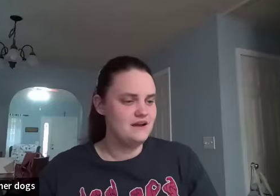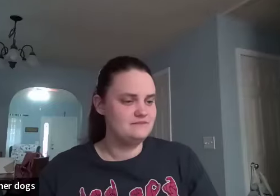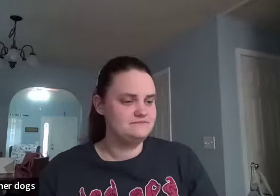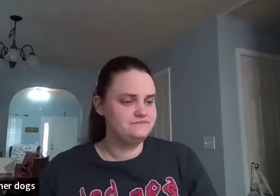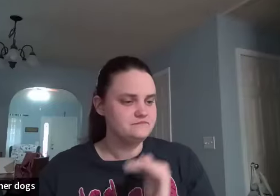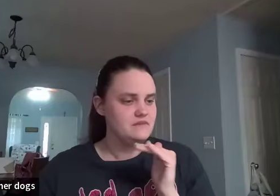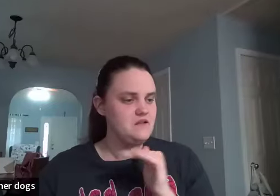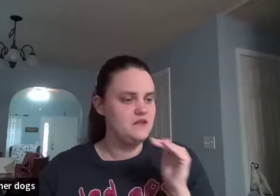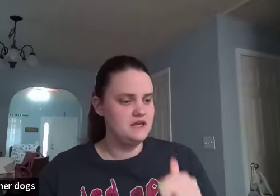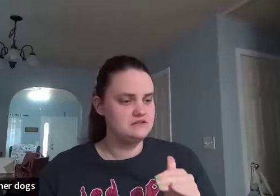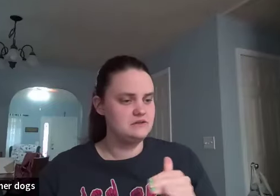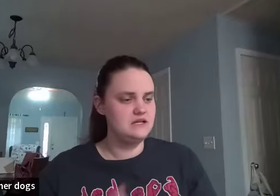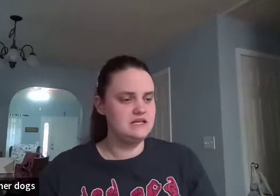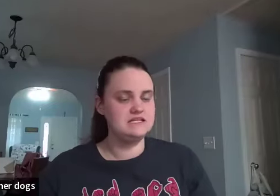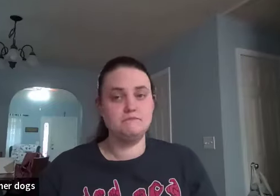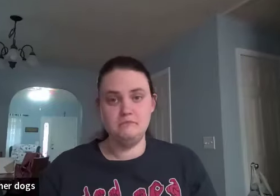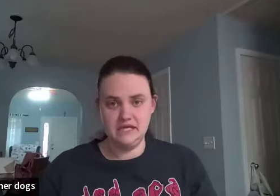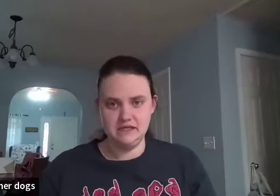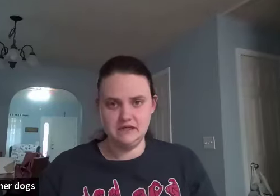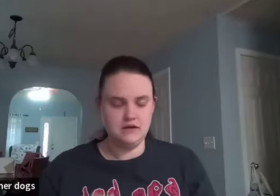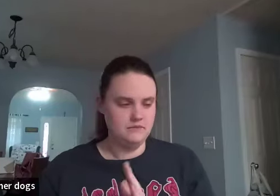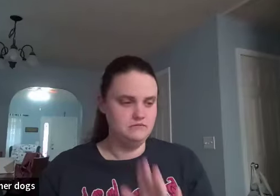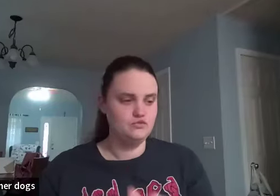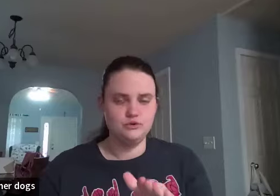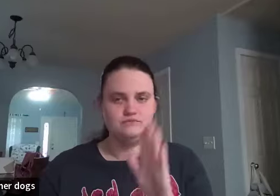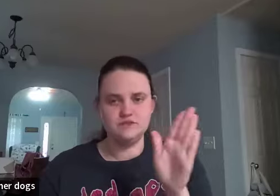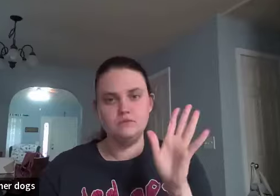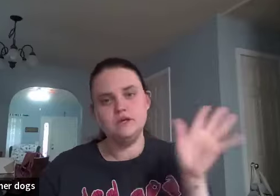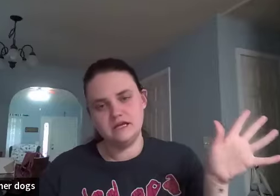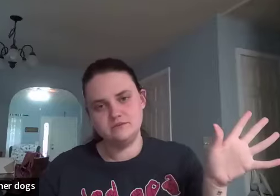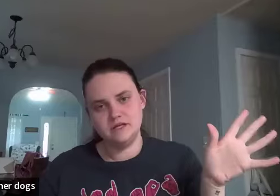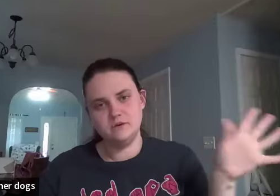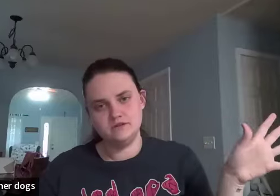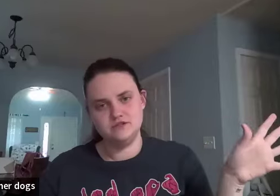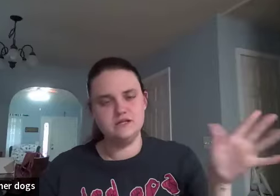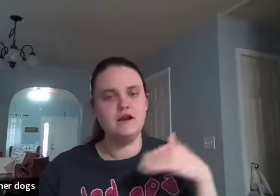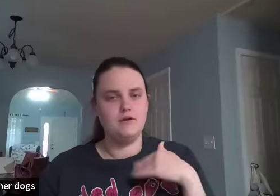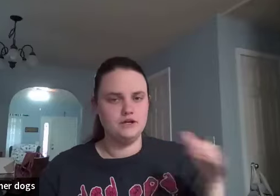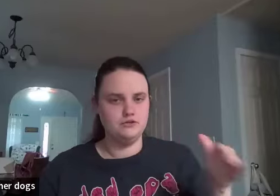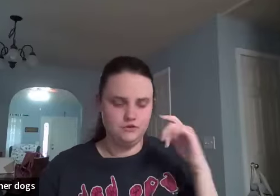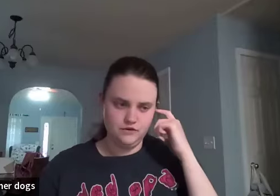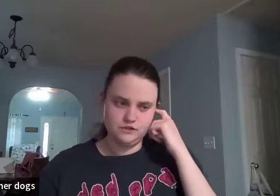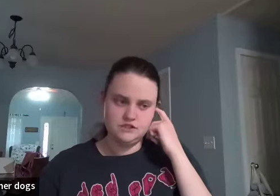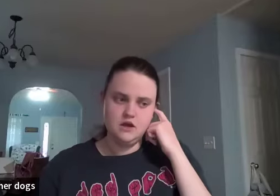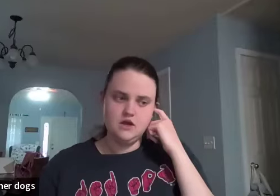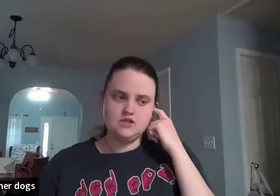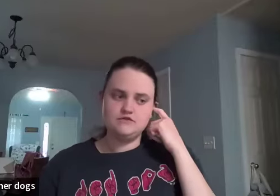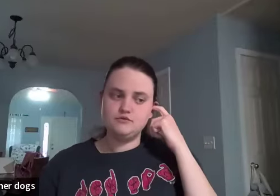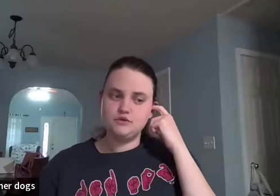right. The next one is mean, not mean, rude. Sorry, we can do mean. We will do mean. I want to do rude first. So for rude,